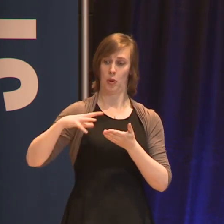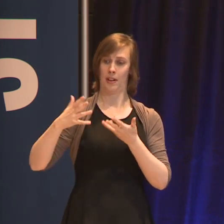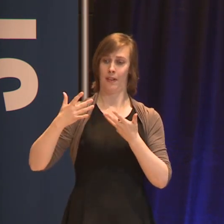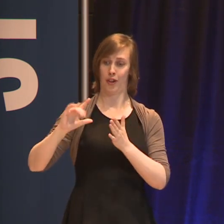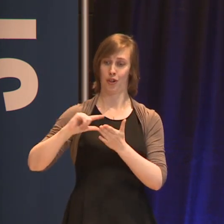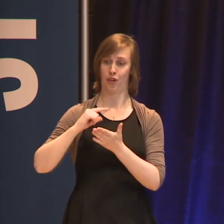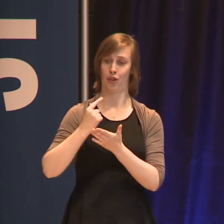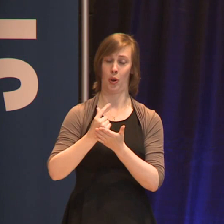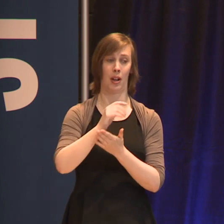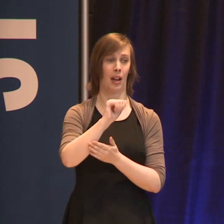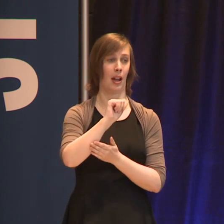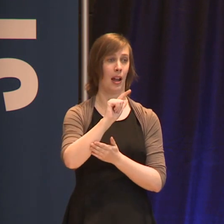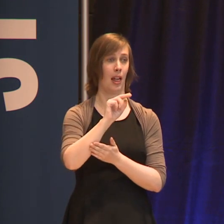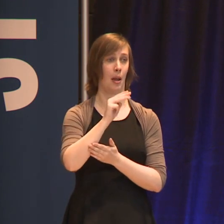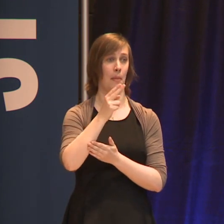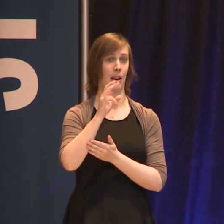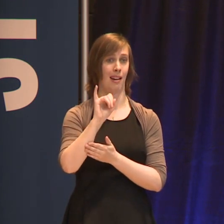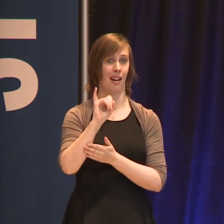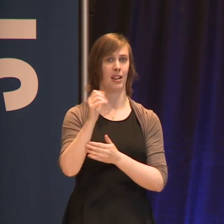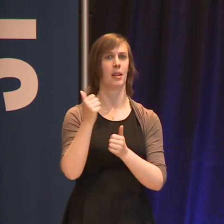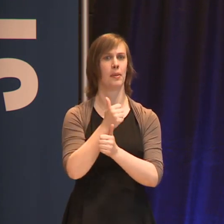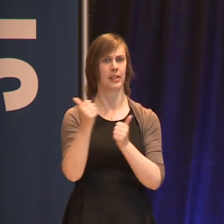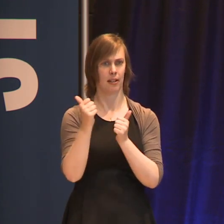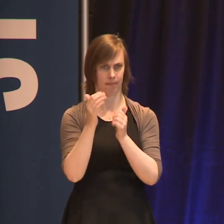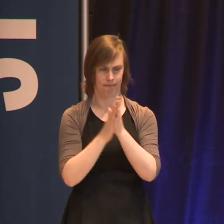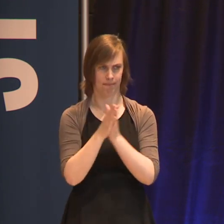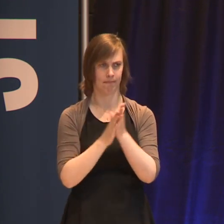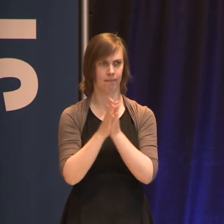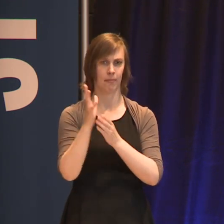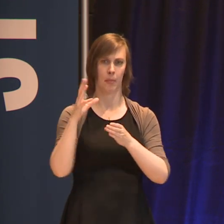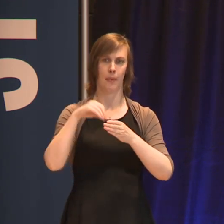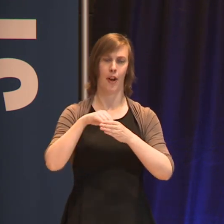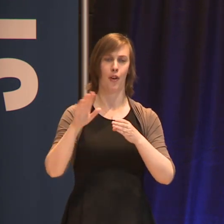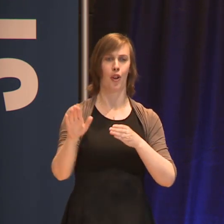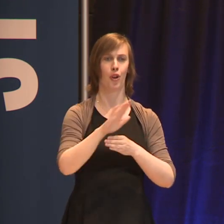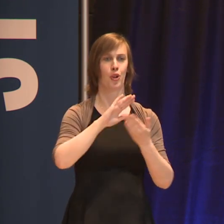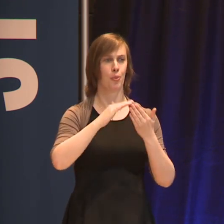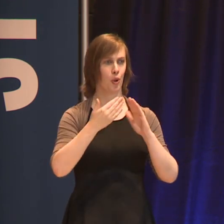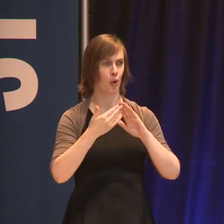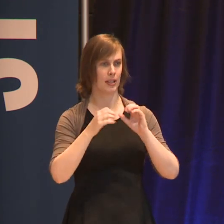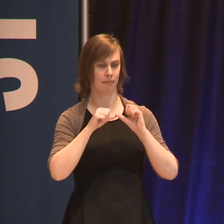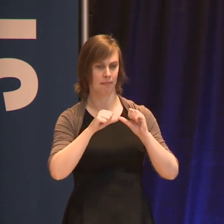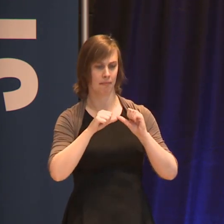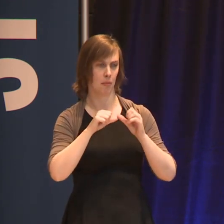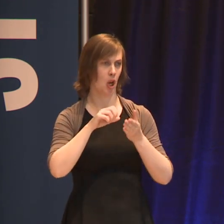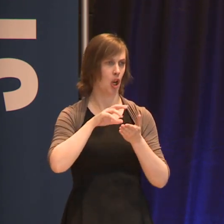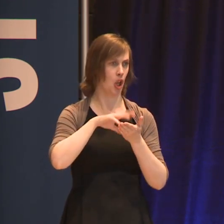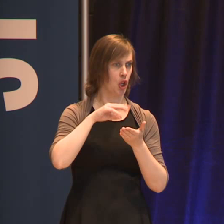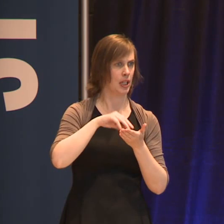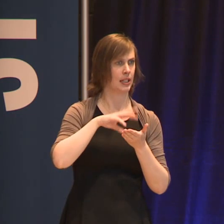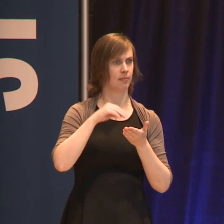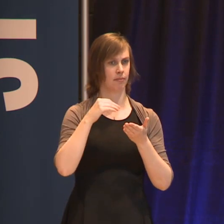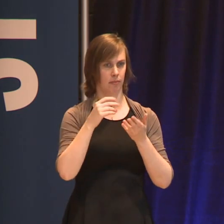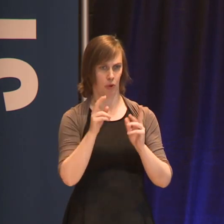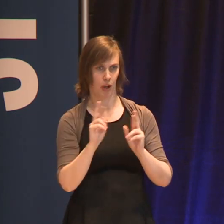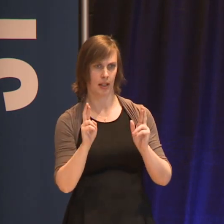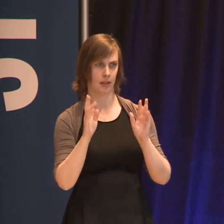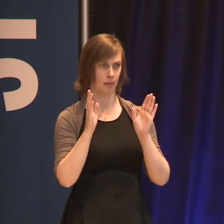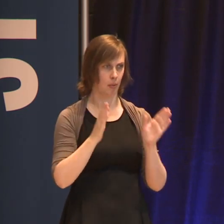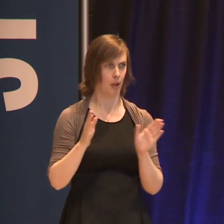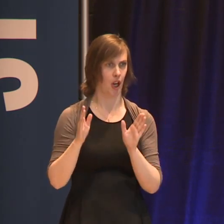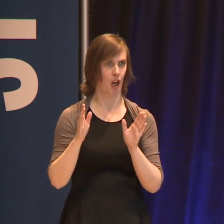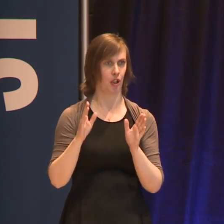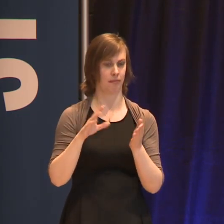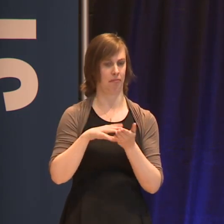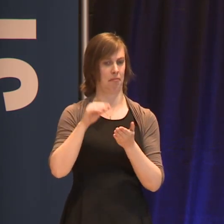ways to give back to their communities with their lifelong learning when faced with the unexpected. So I want to acknowledge